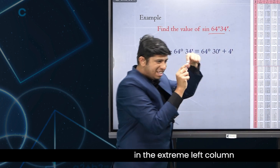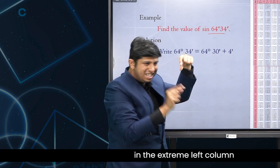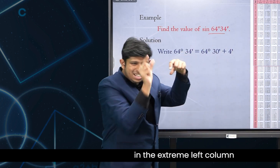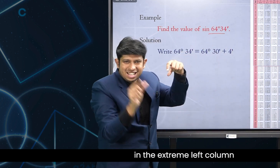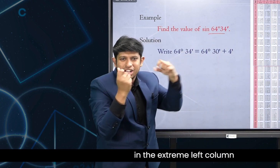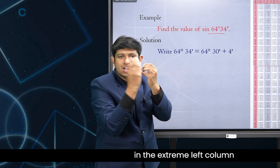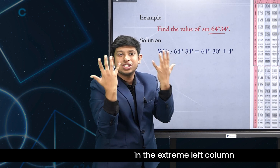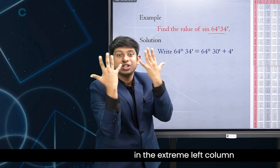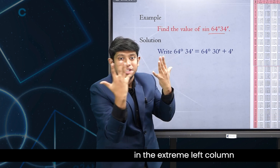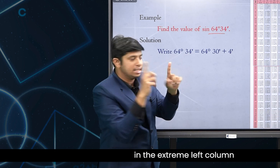extreme left column